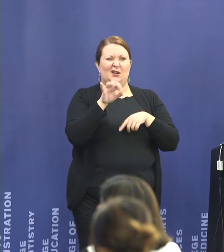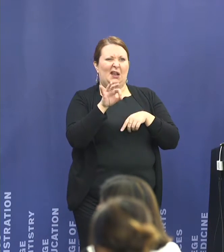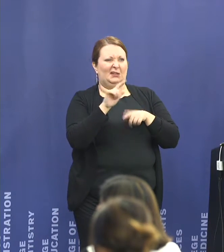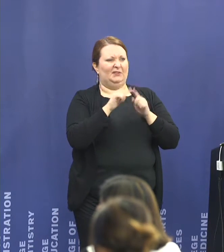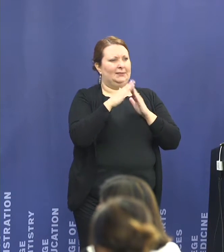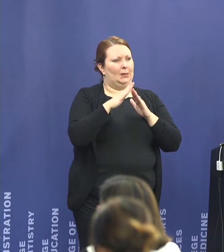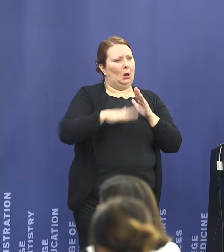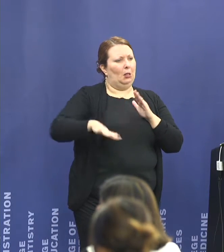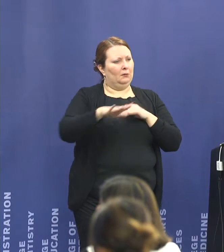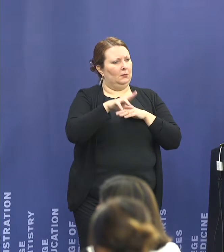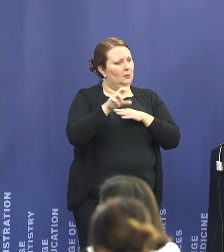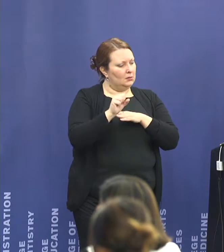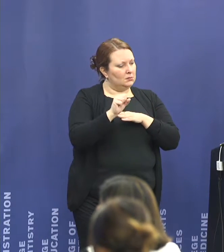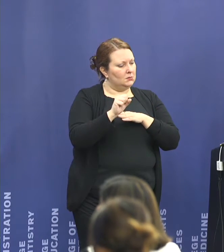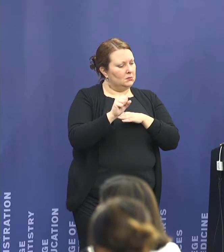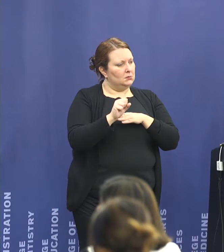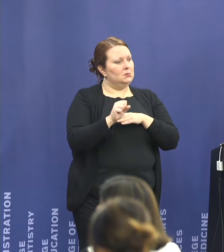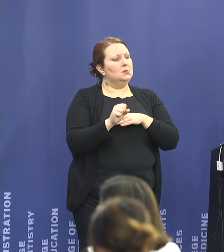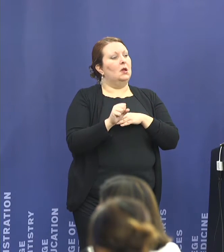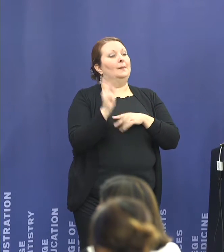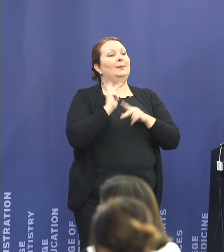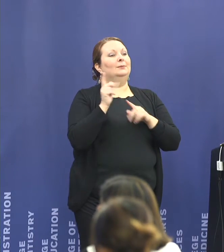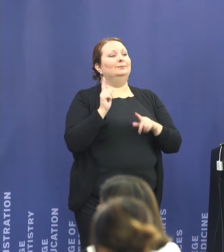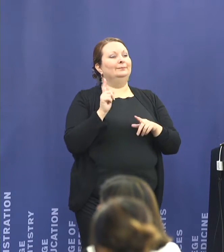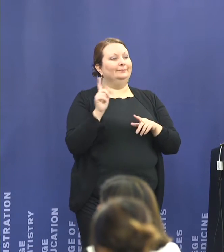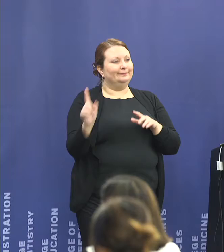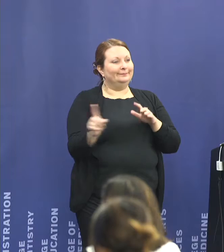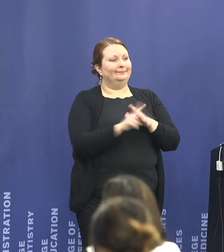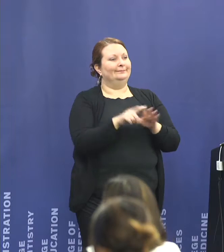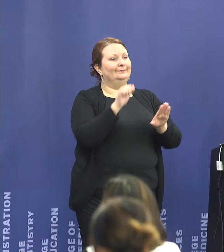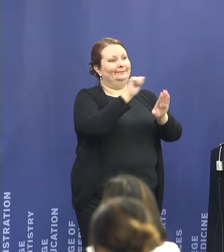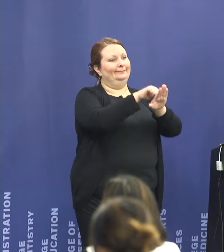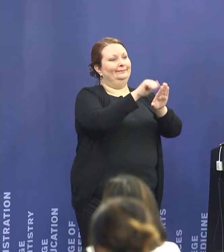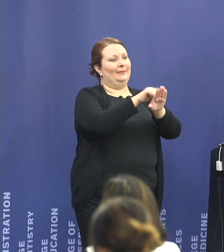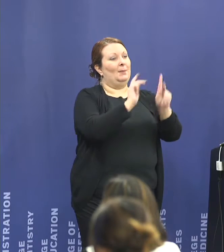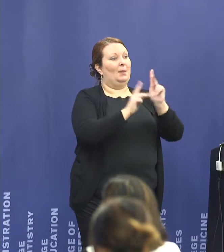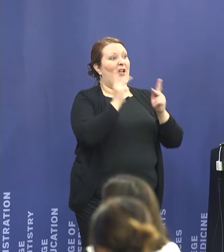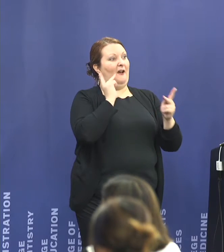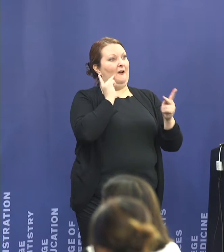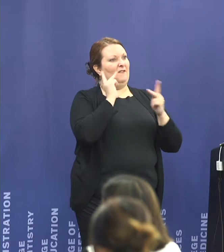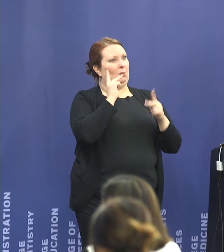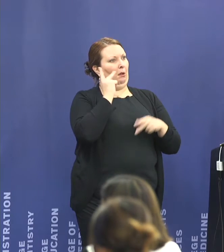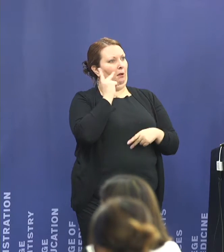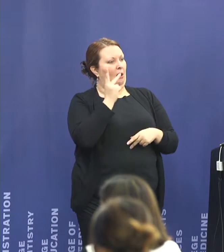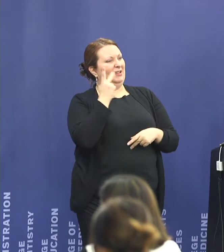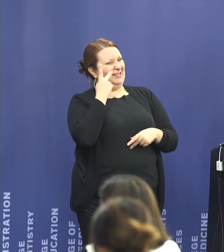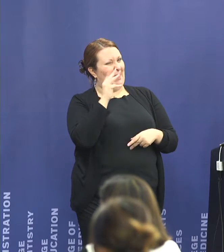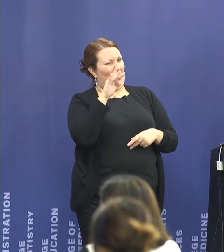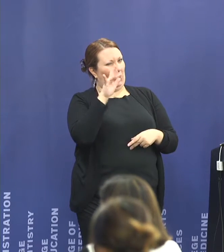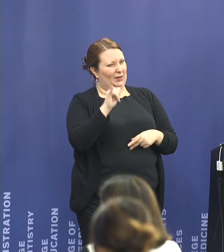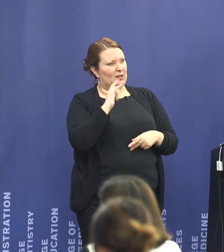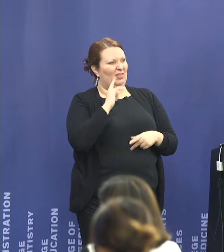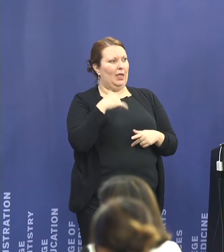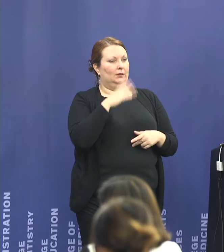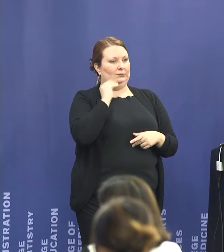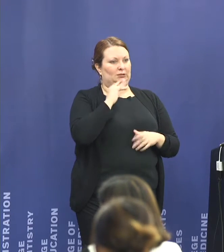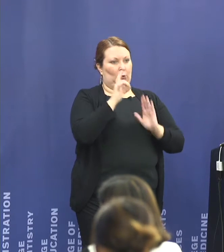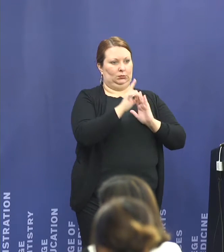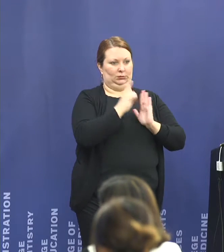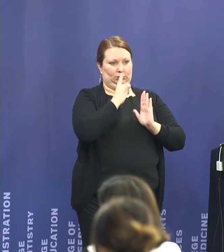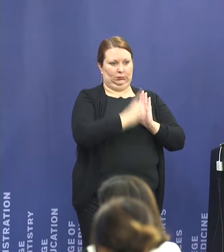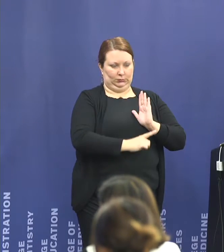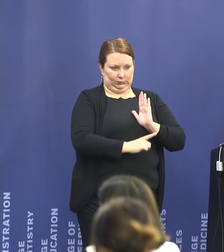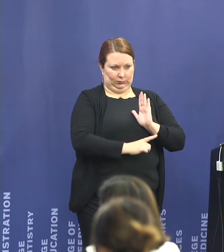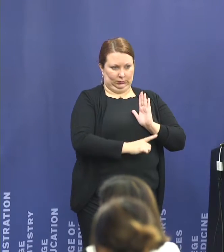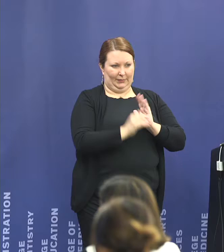across the country and found that it was when people showed up at the door, people who were visible minorities were the ones who were discriminated against, and that